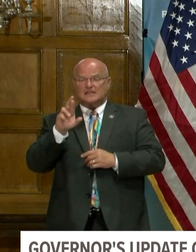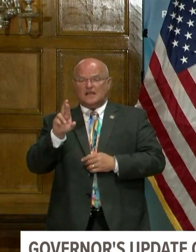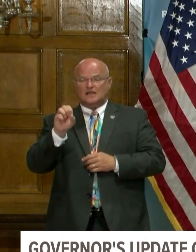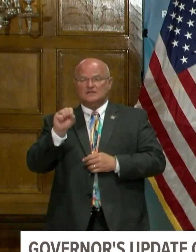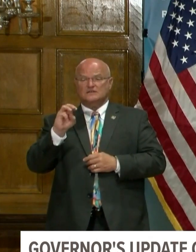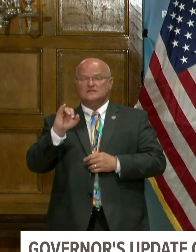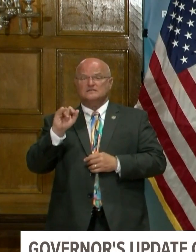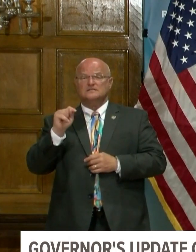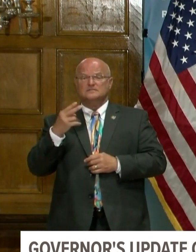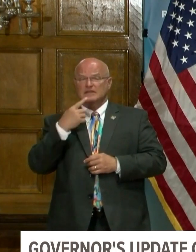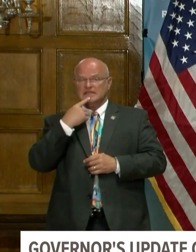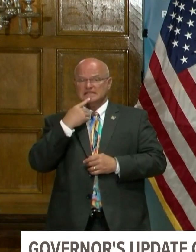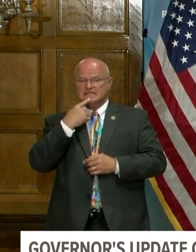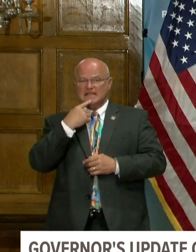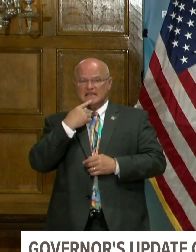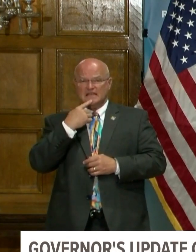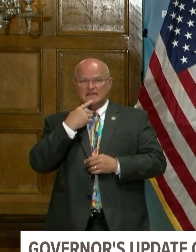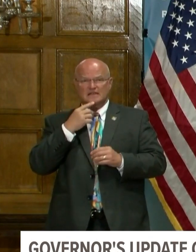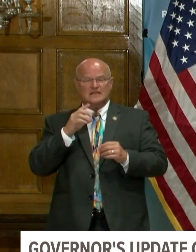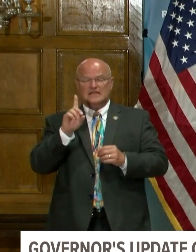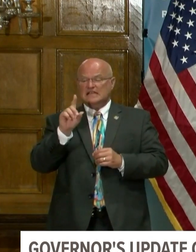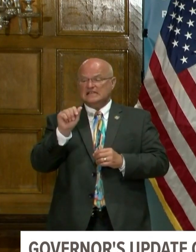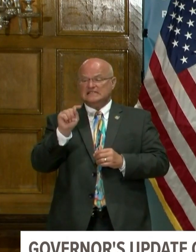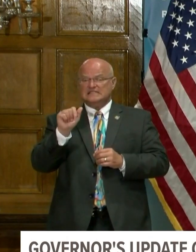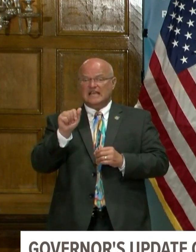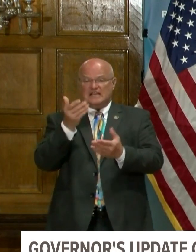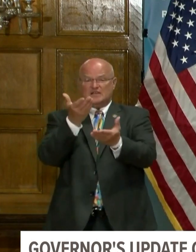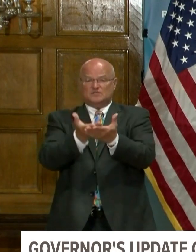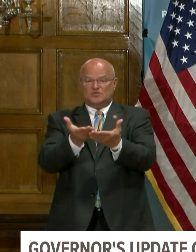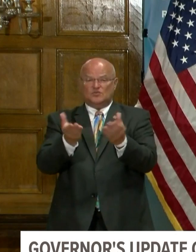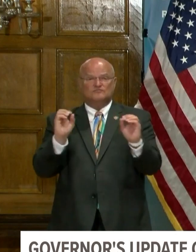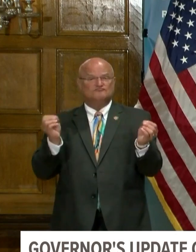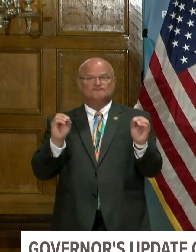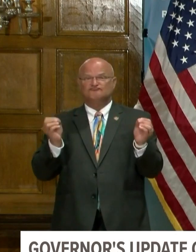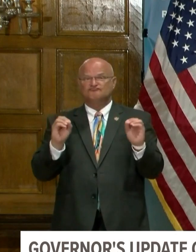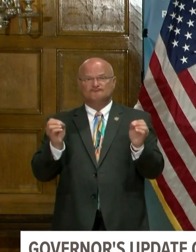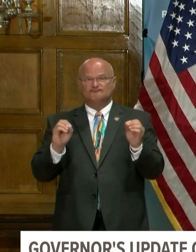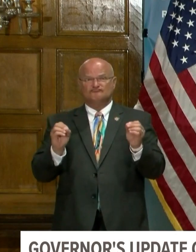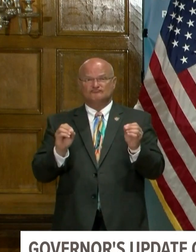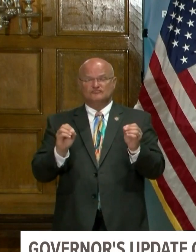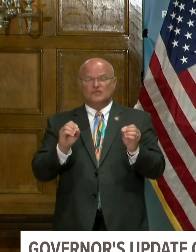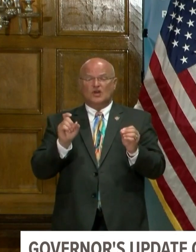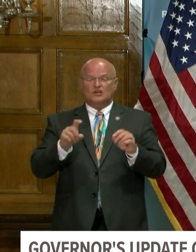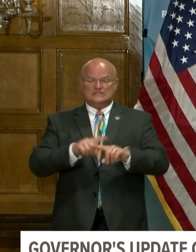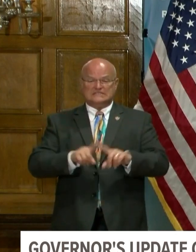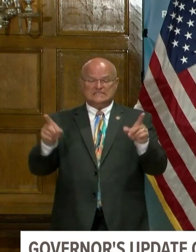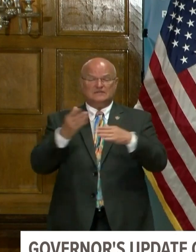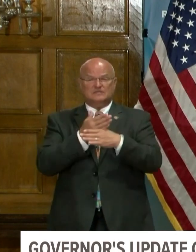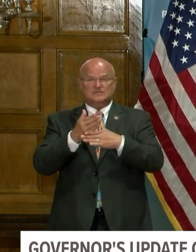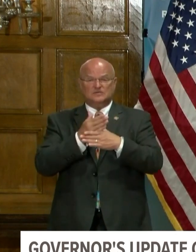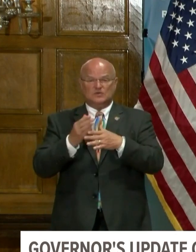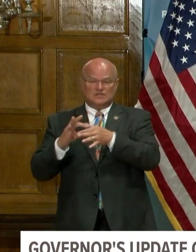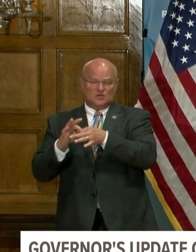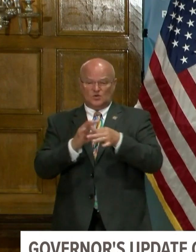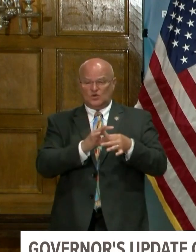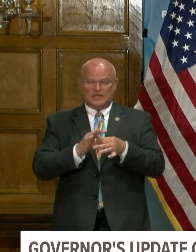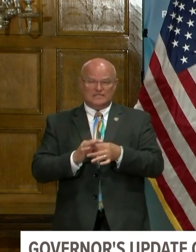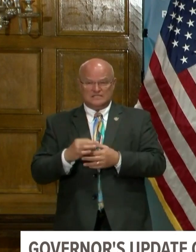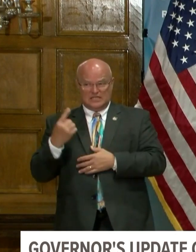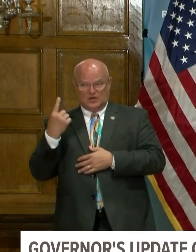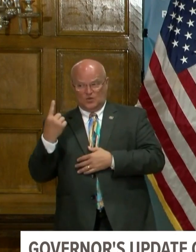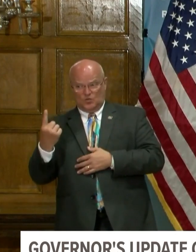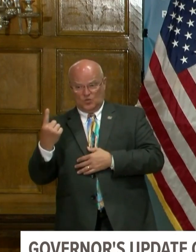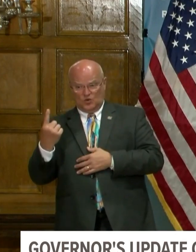has said, there's no data that indicates there is that correlation. You also have to distinguish whether there's a correlation in